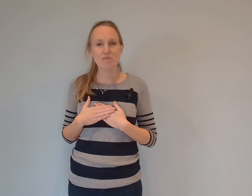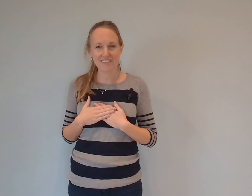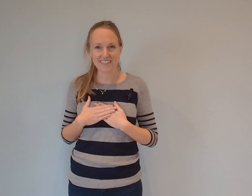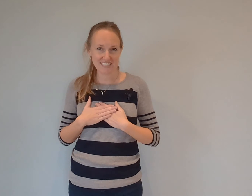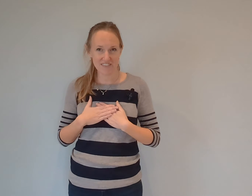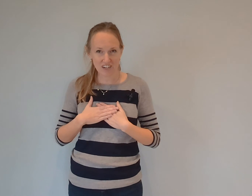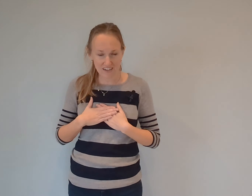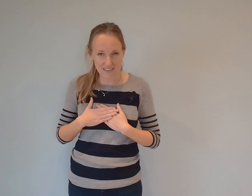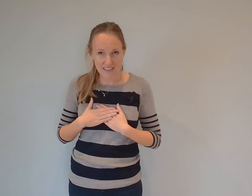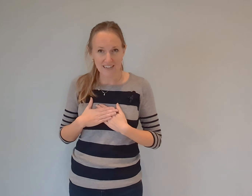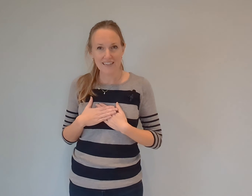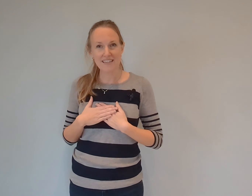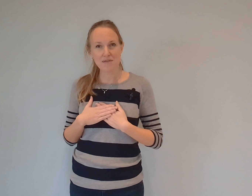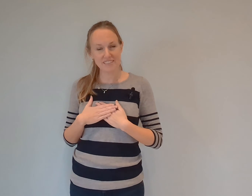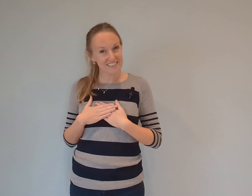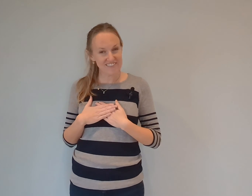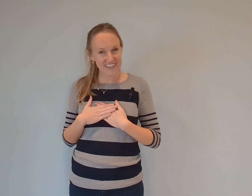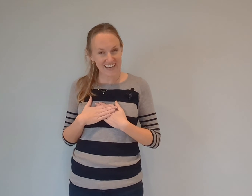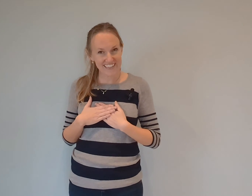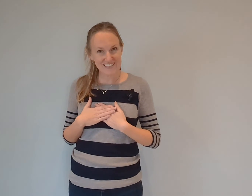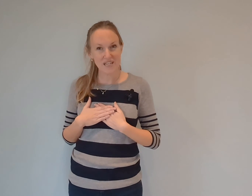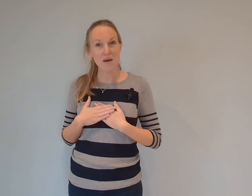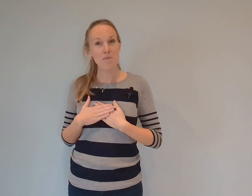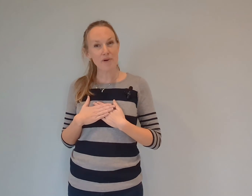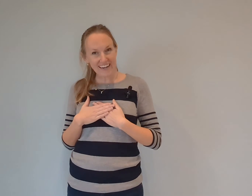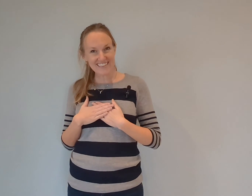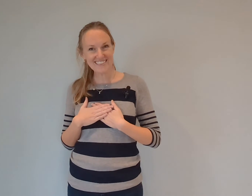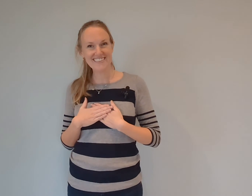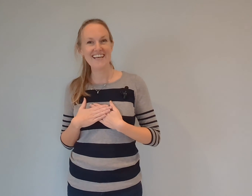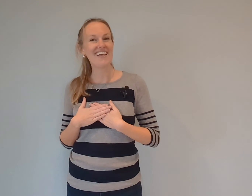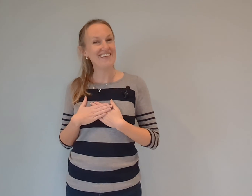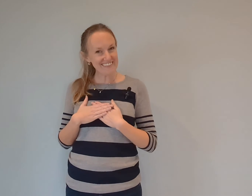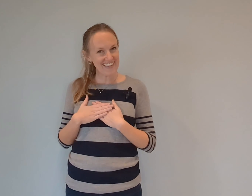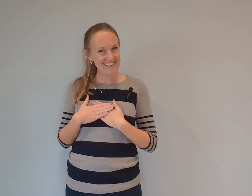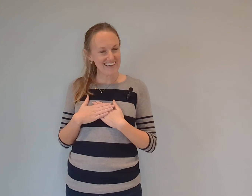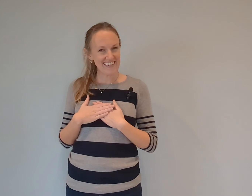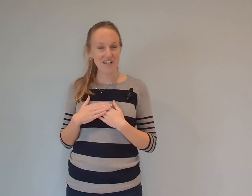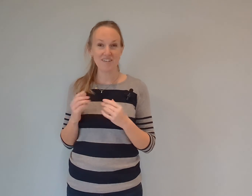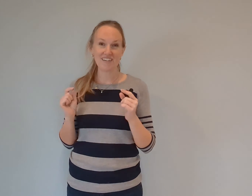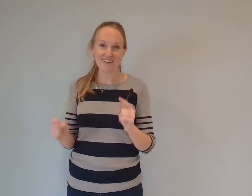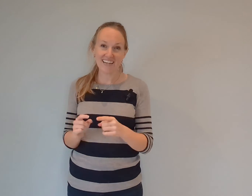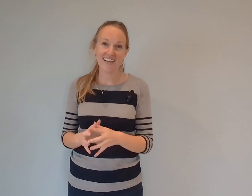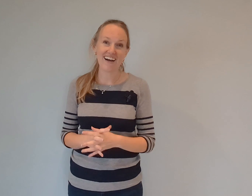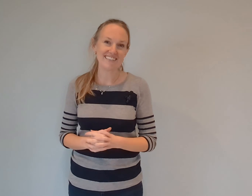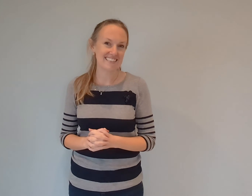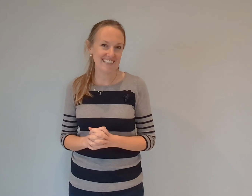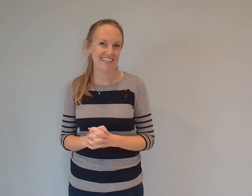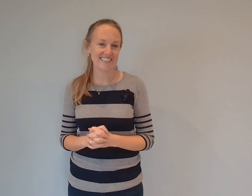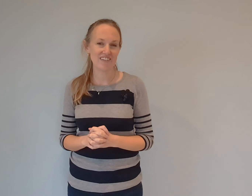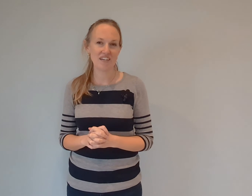about the condition of your heart than the position of your hands. Practice, you'll get there, and when you're ready, I'll see you in the next video